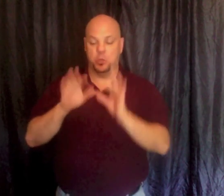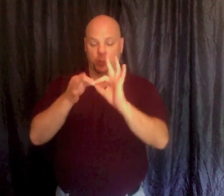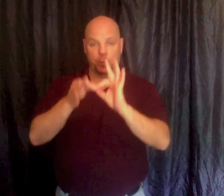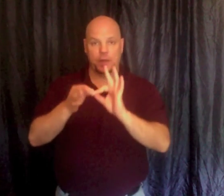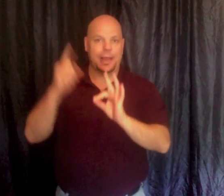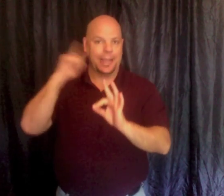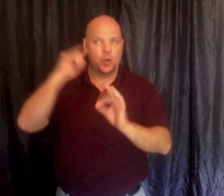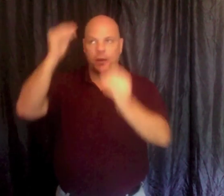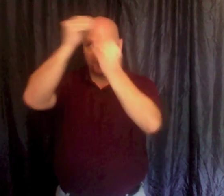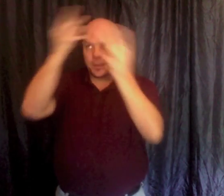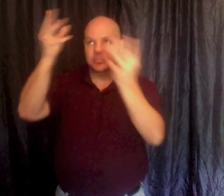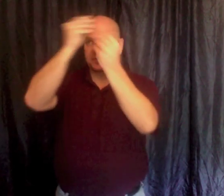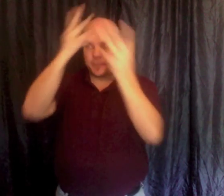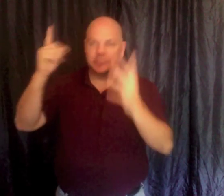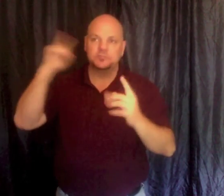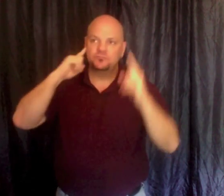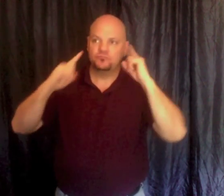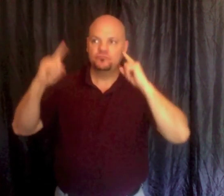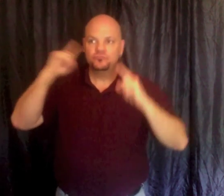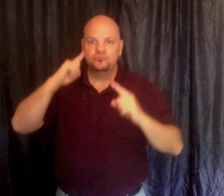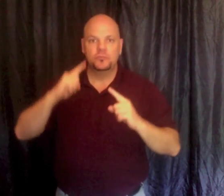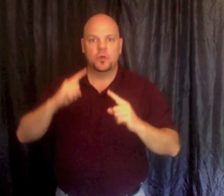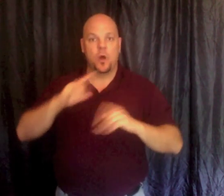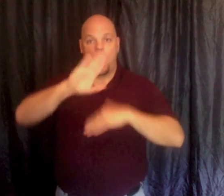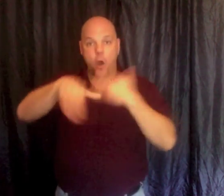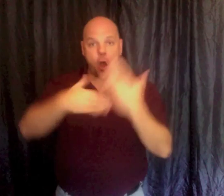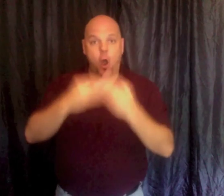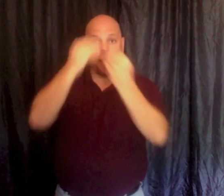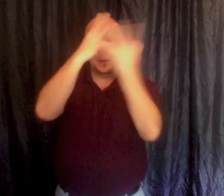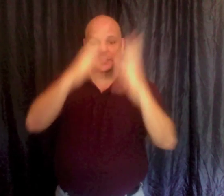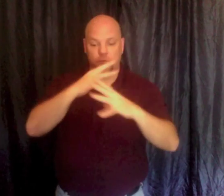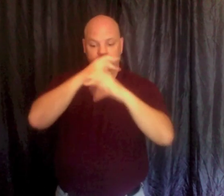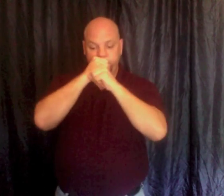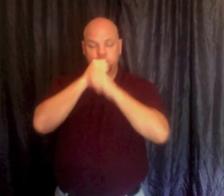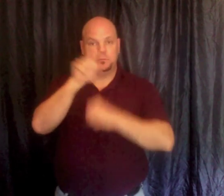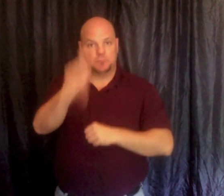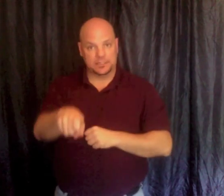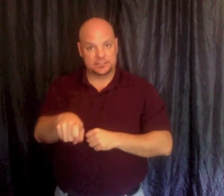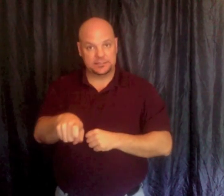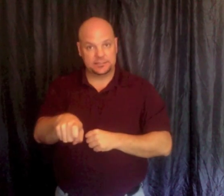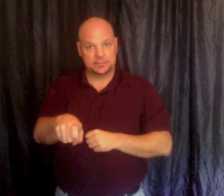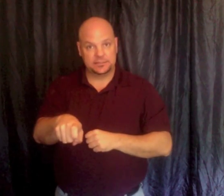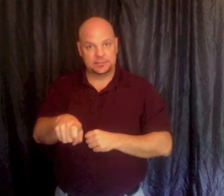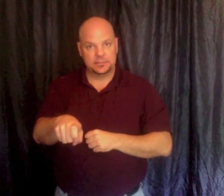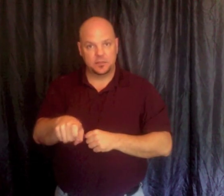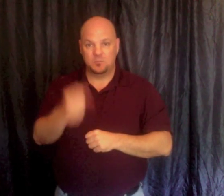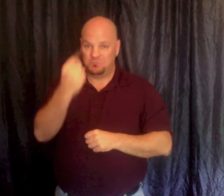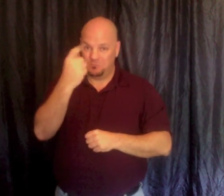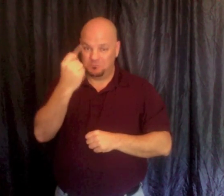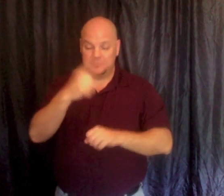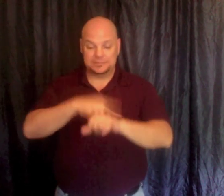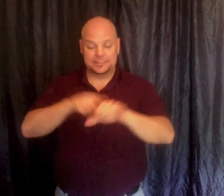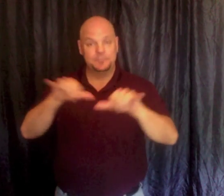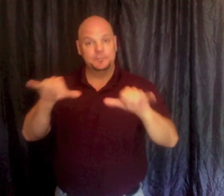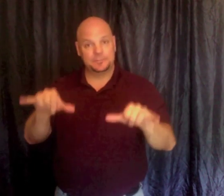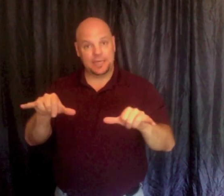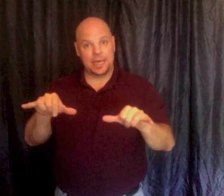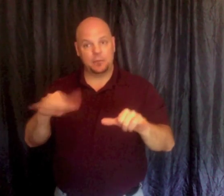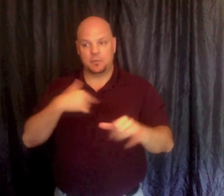I share with? Am I supposed to keep all this information to myself when I'm also trying to be a part of